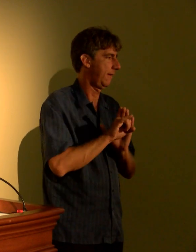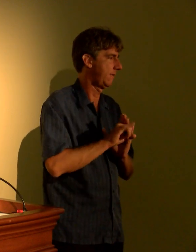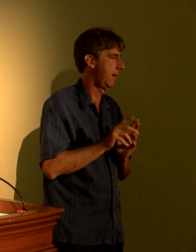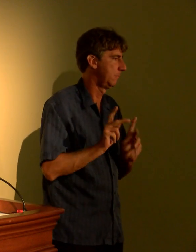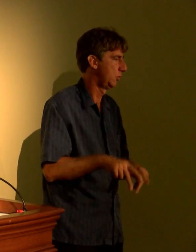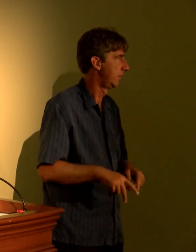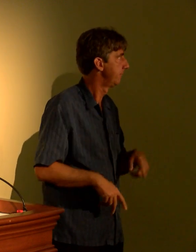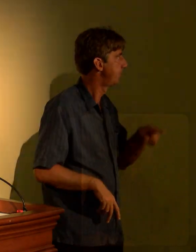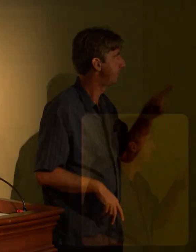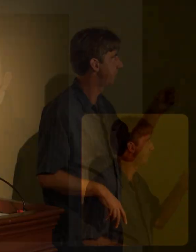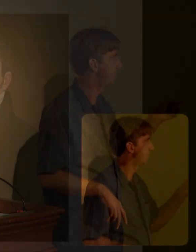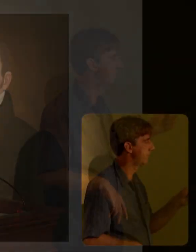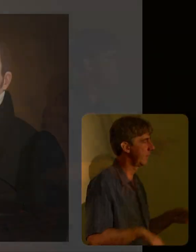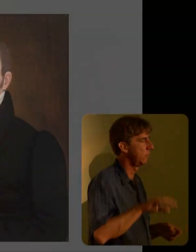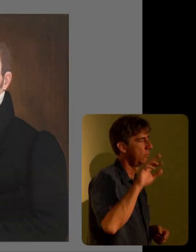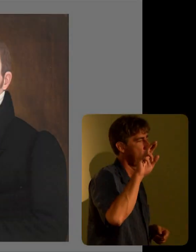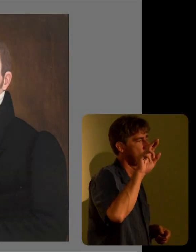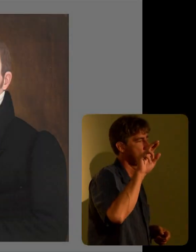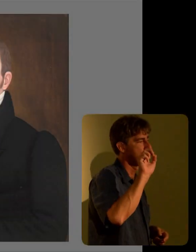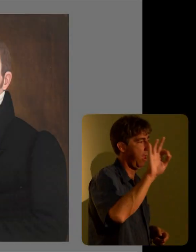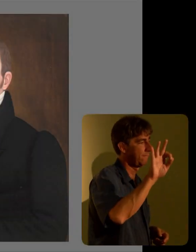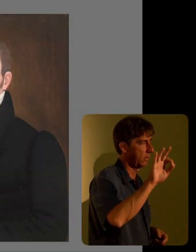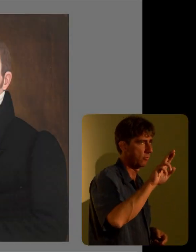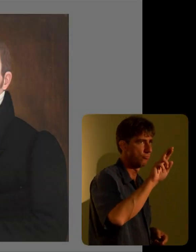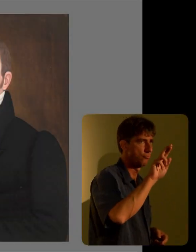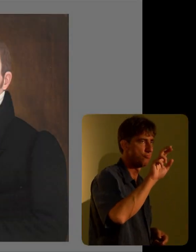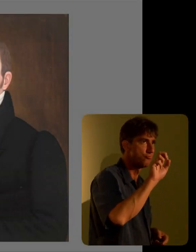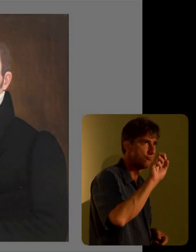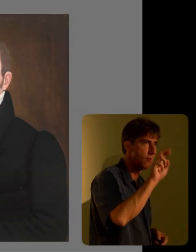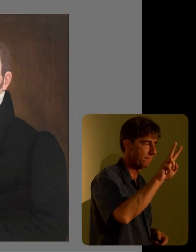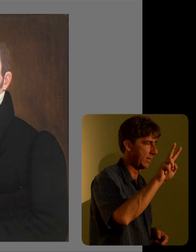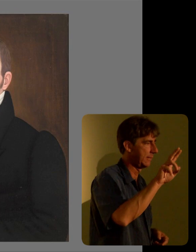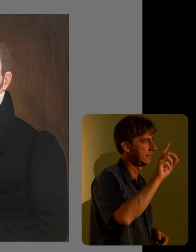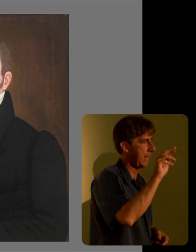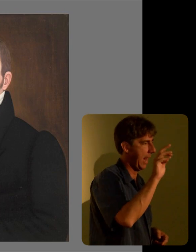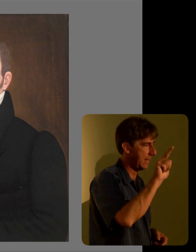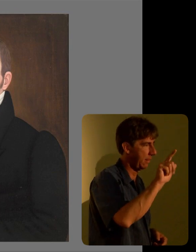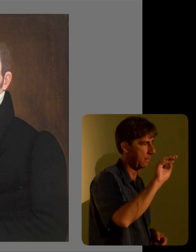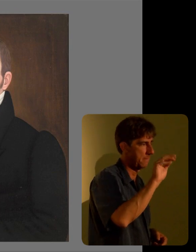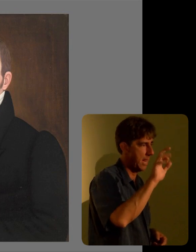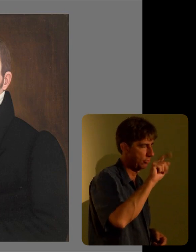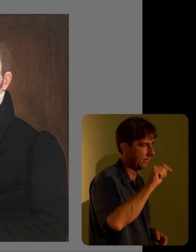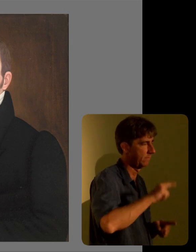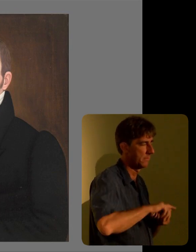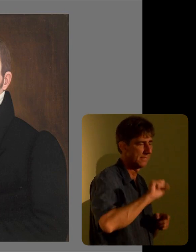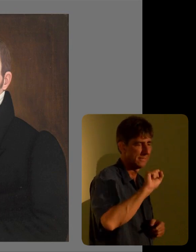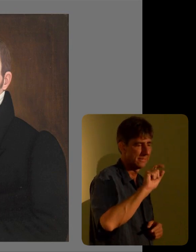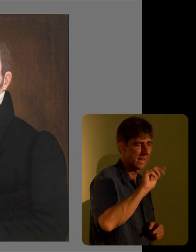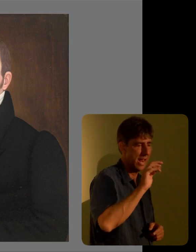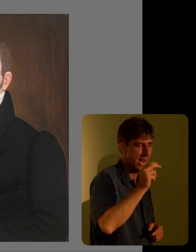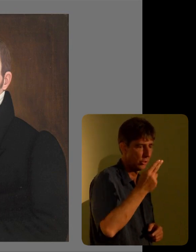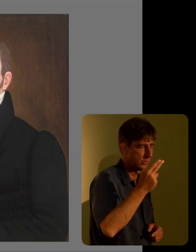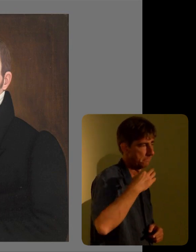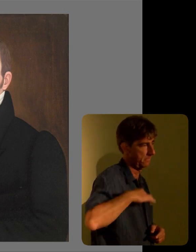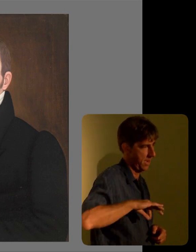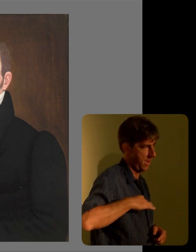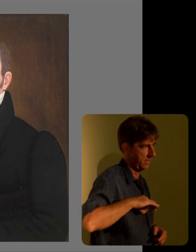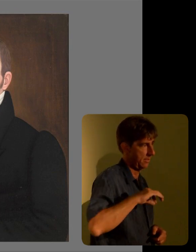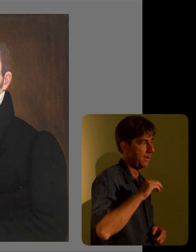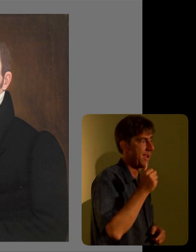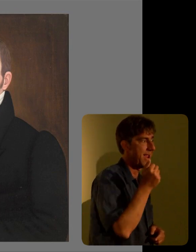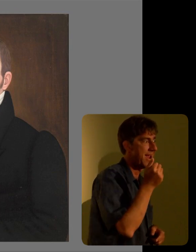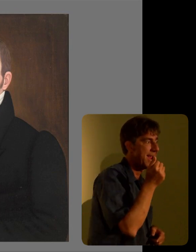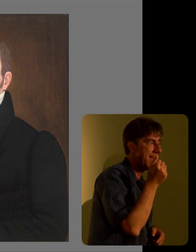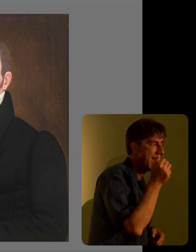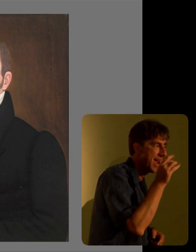then the Reverend Daniel Merritt of Standish, Maine, done in March of 1831, really does show